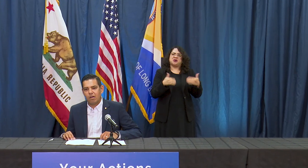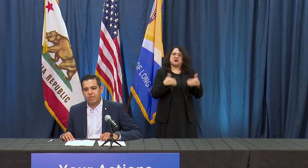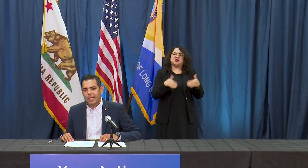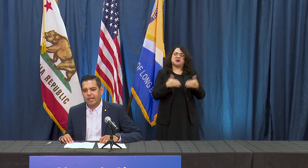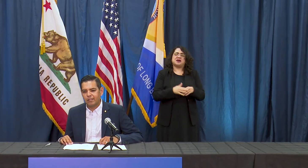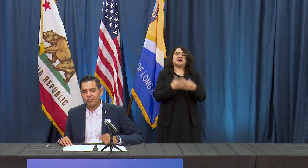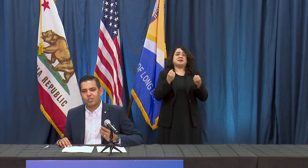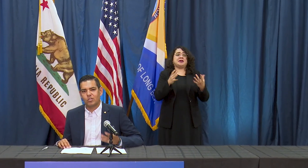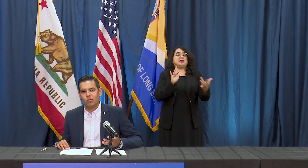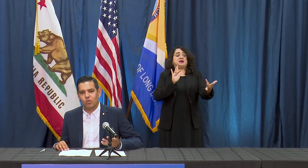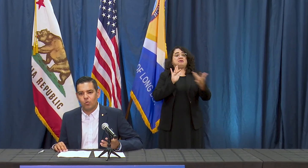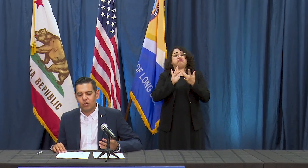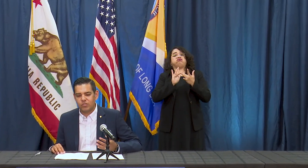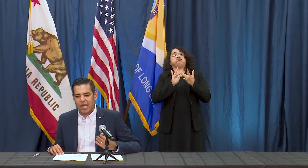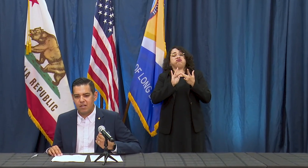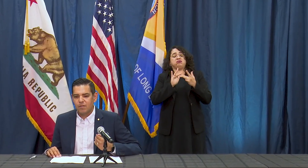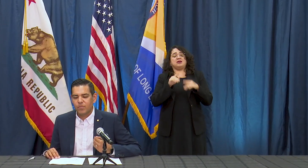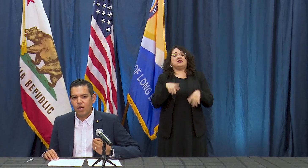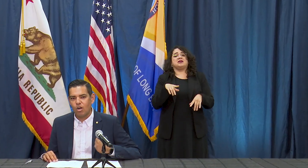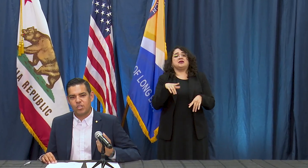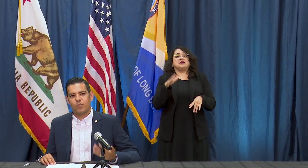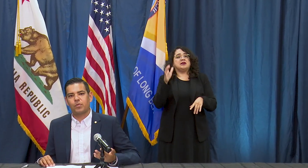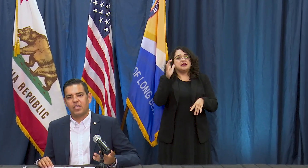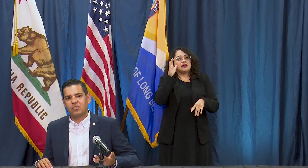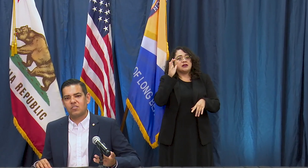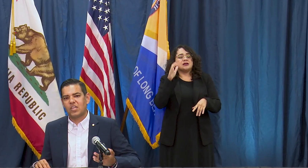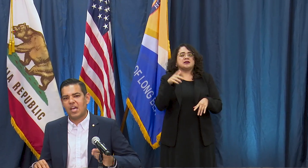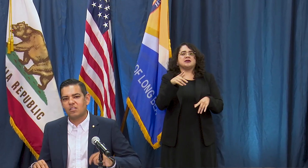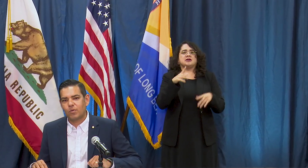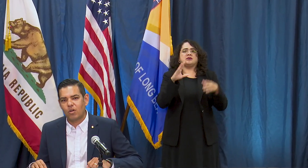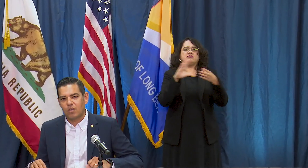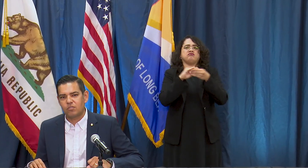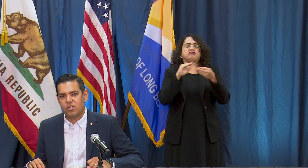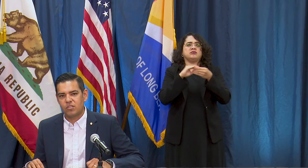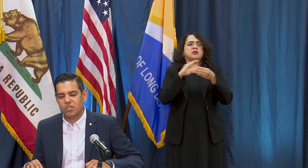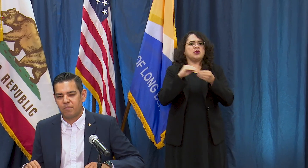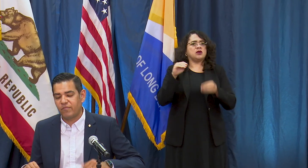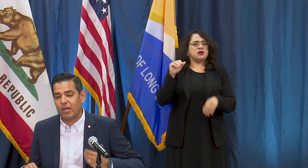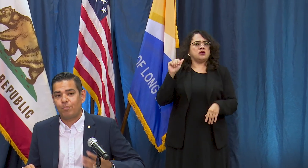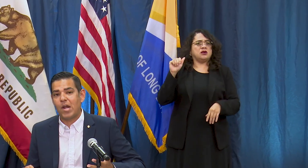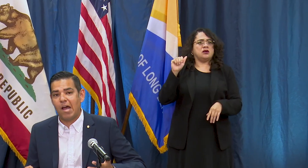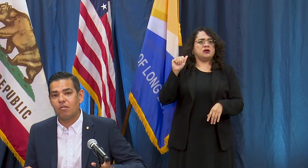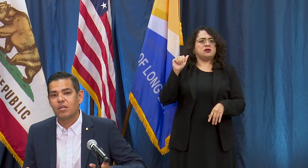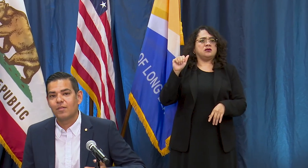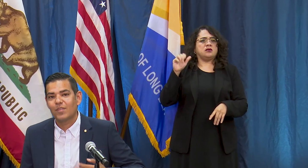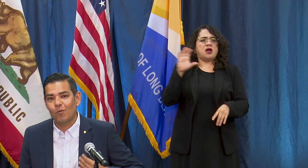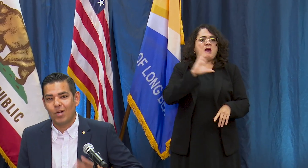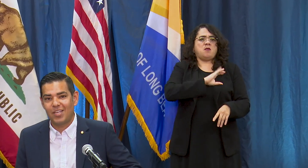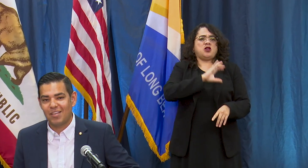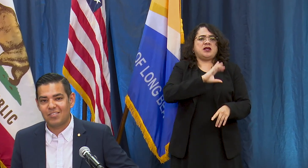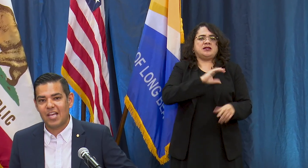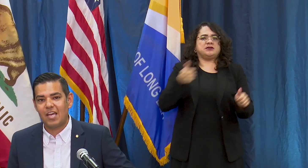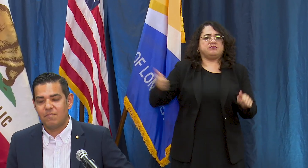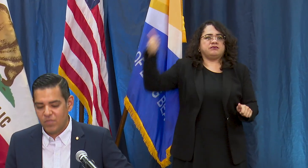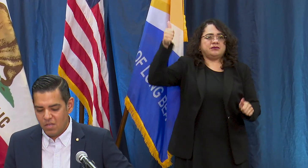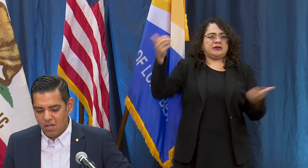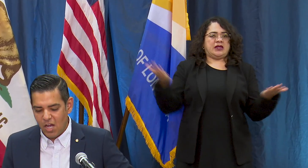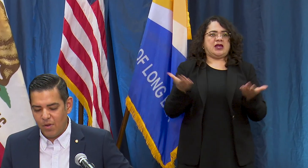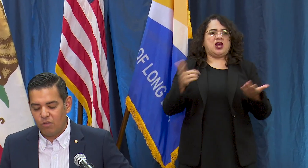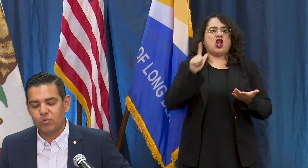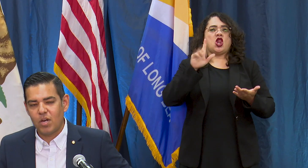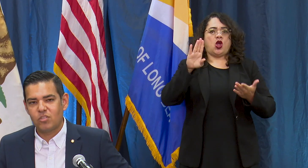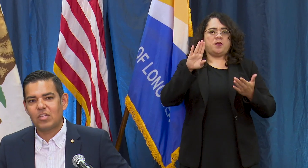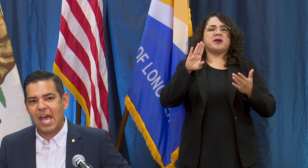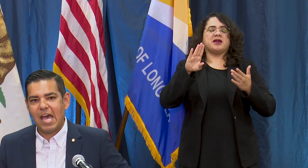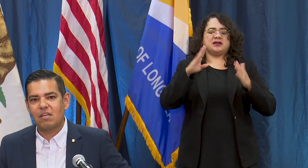reaching out and listening to the words that our chief of police has said as it regards to the incident. I'm very proud of what he has said.